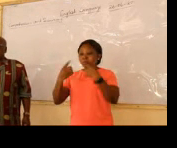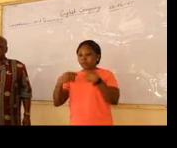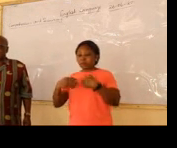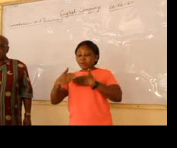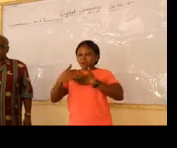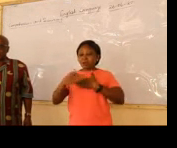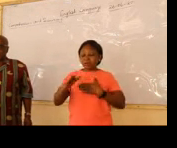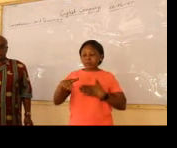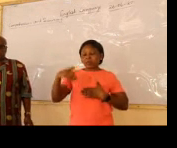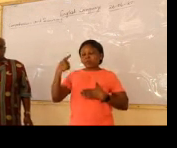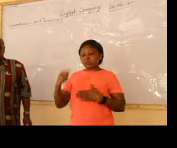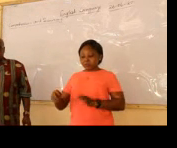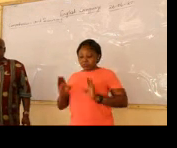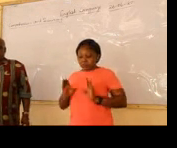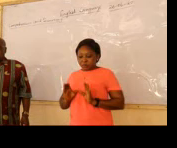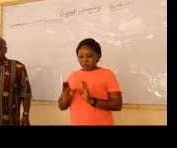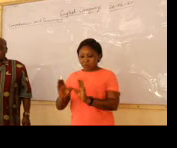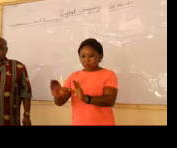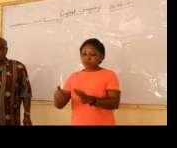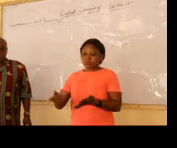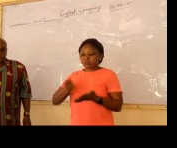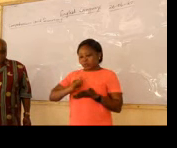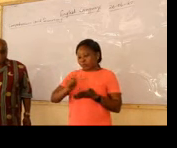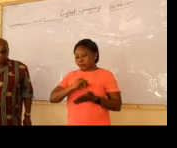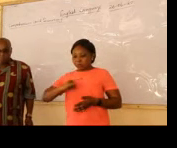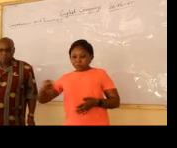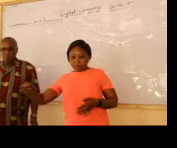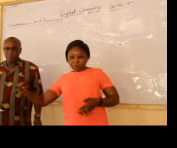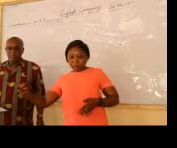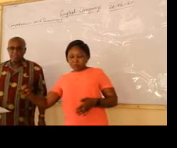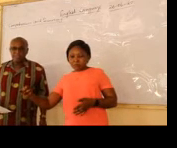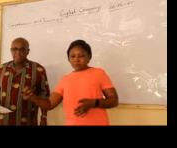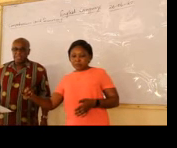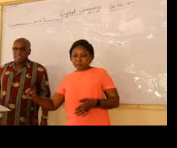the continuous writing.